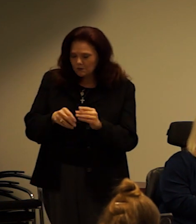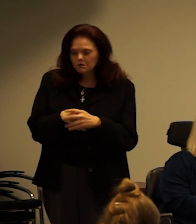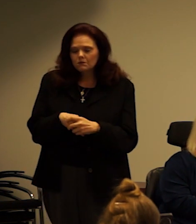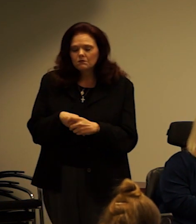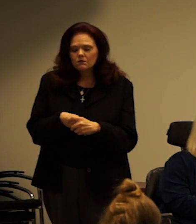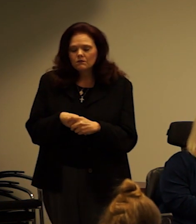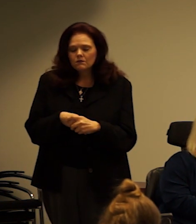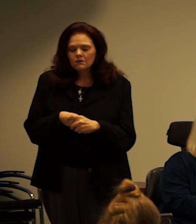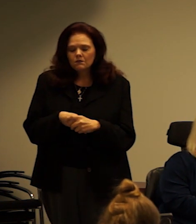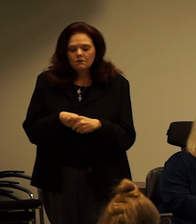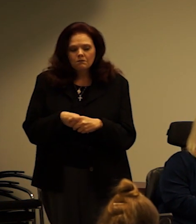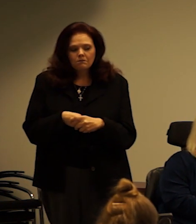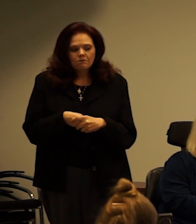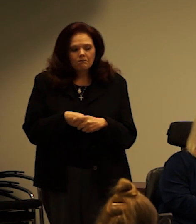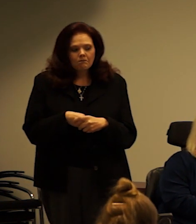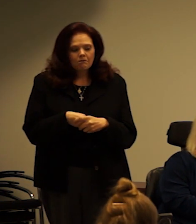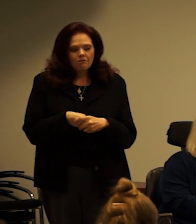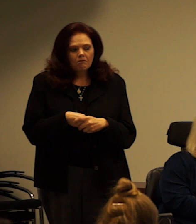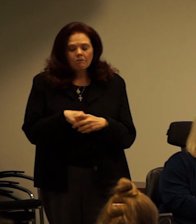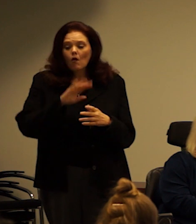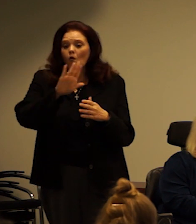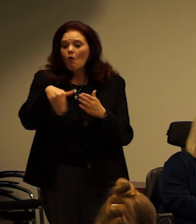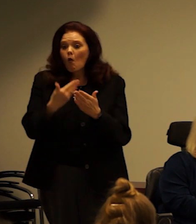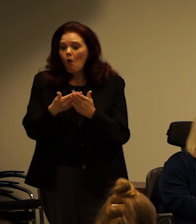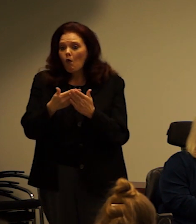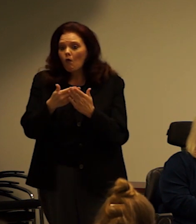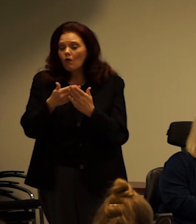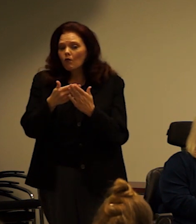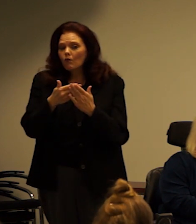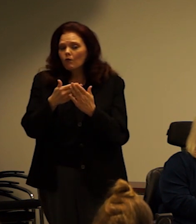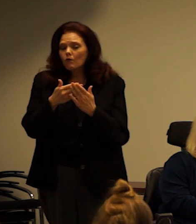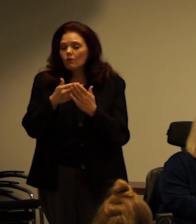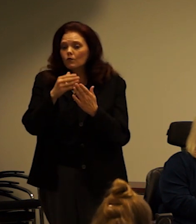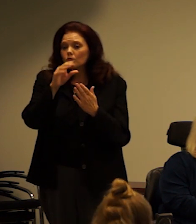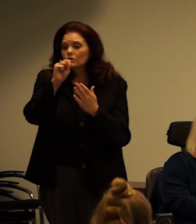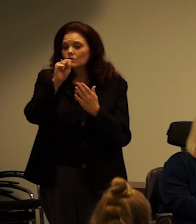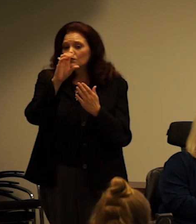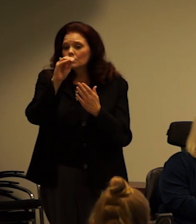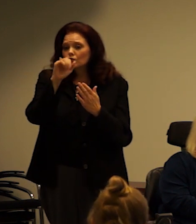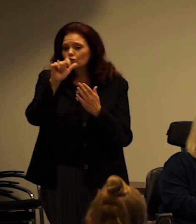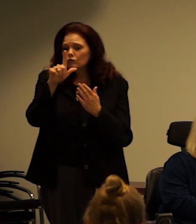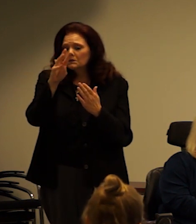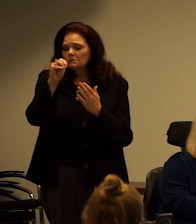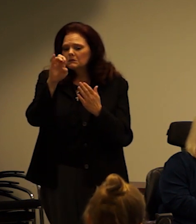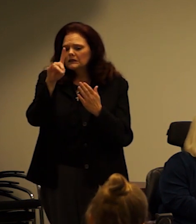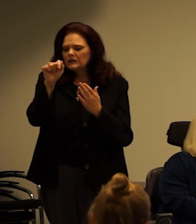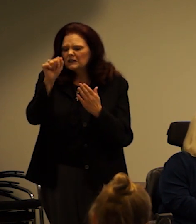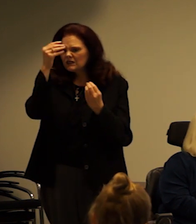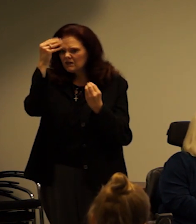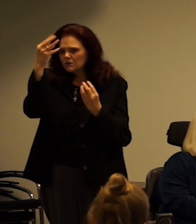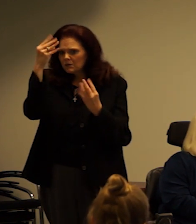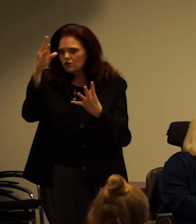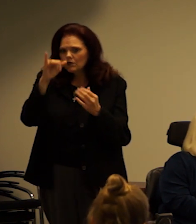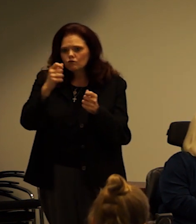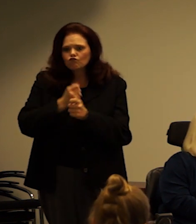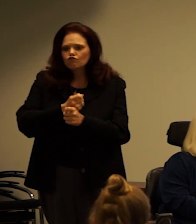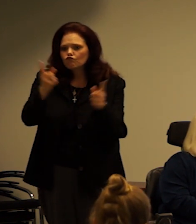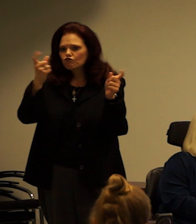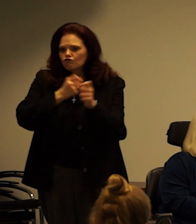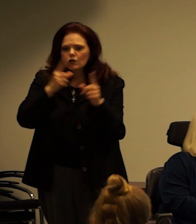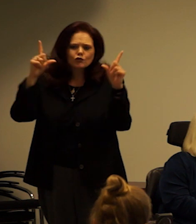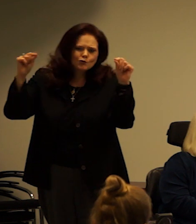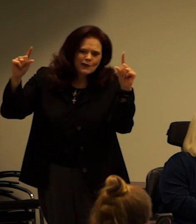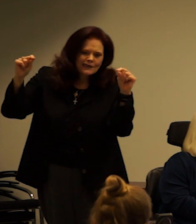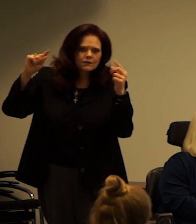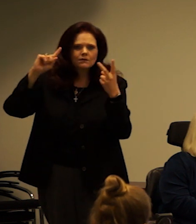It has all of the social media information that's going out. So it has all the tweets